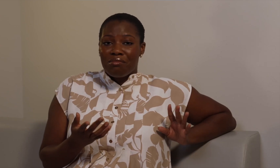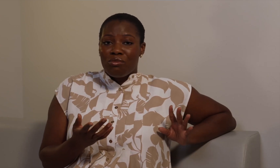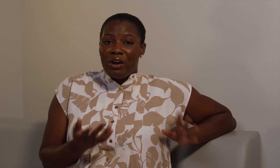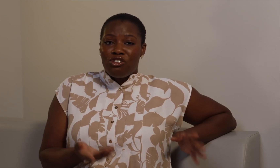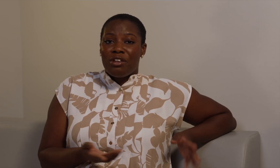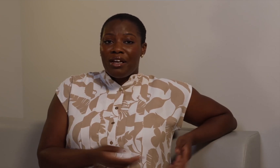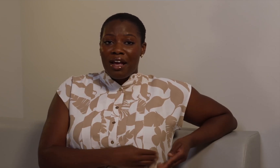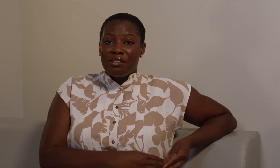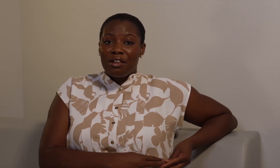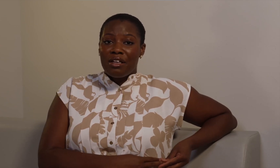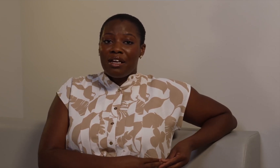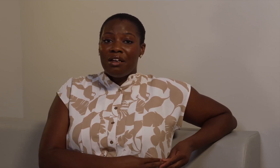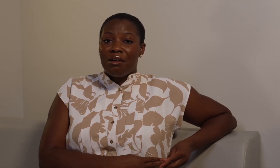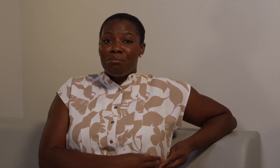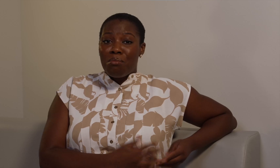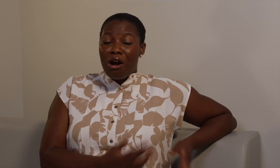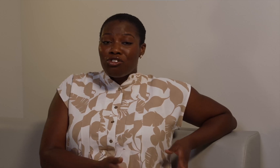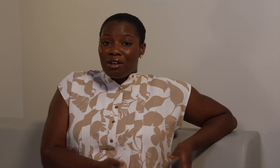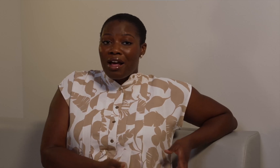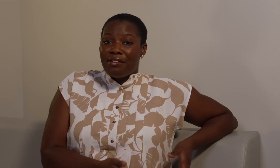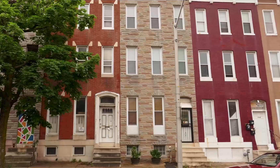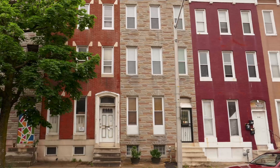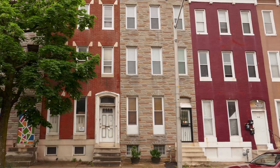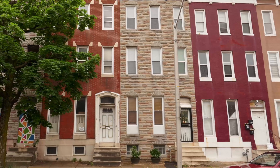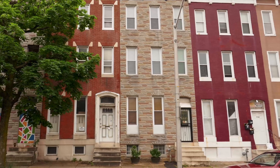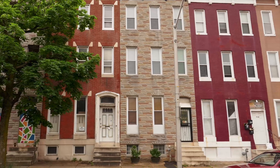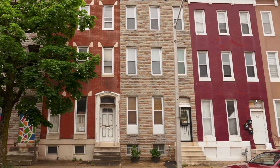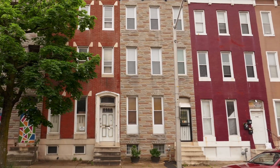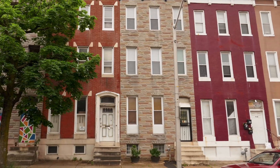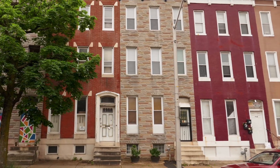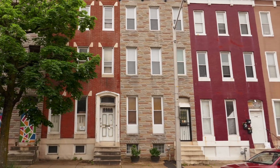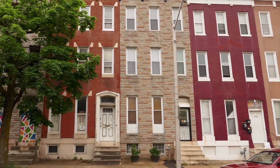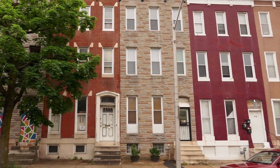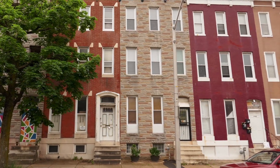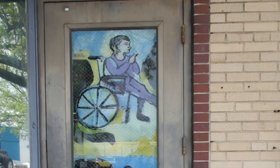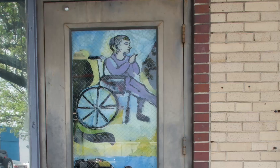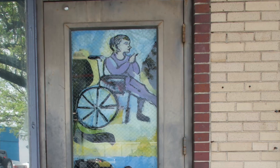particularly racially and ethnically marginalized communities.